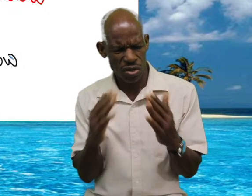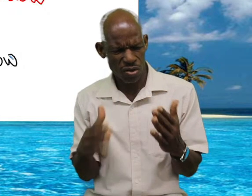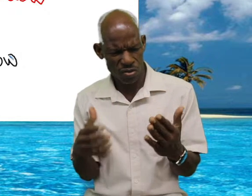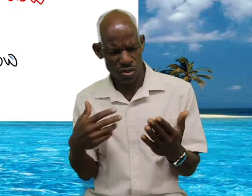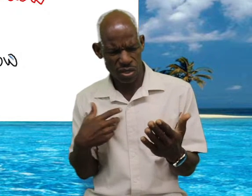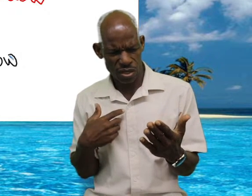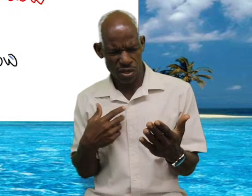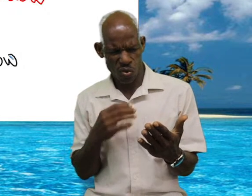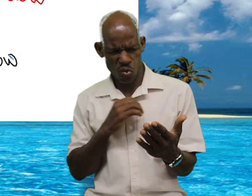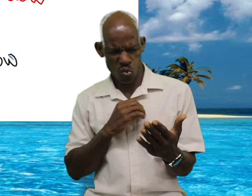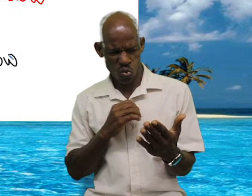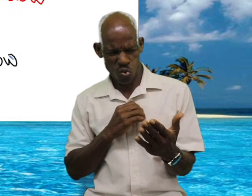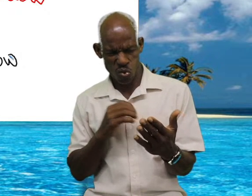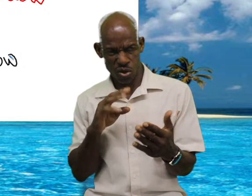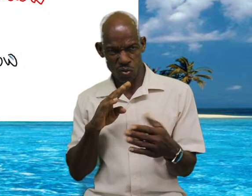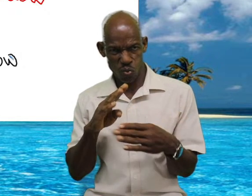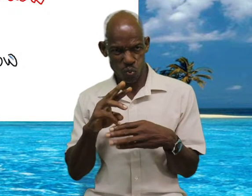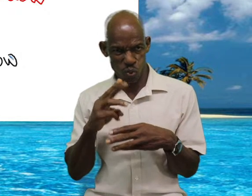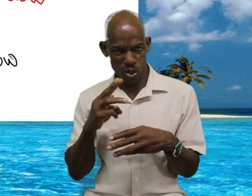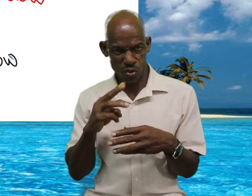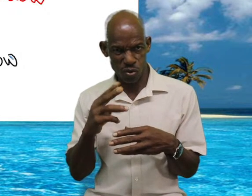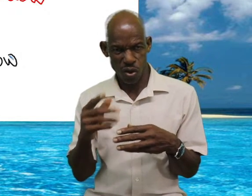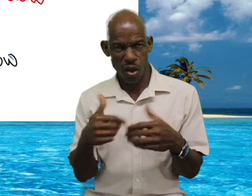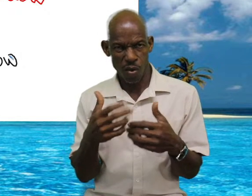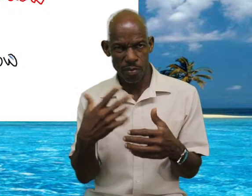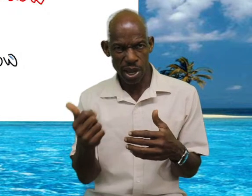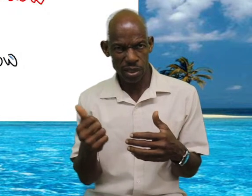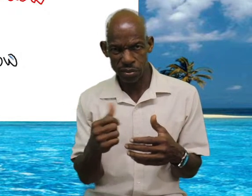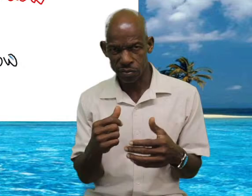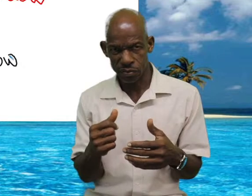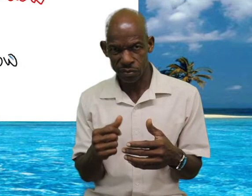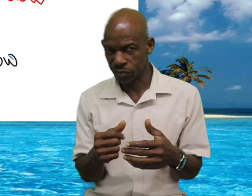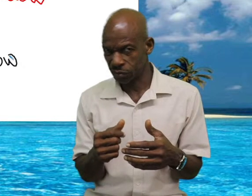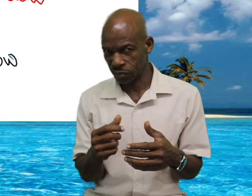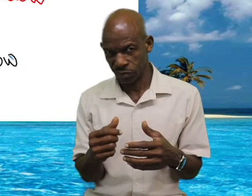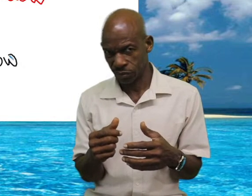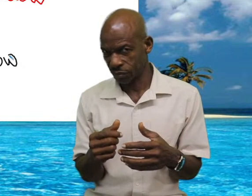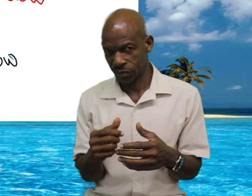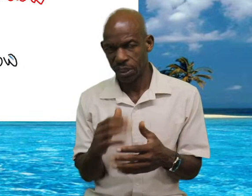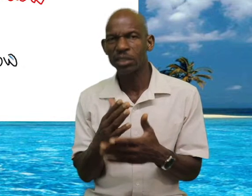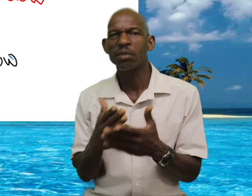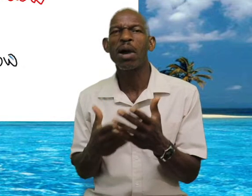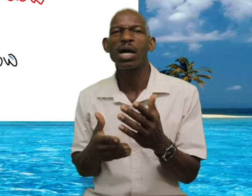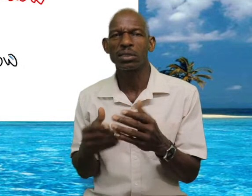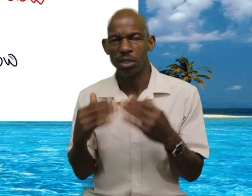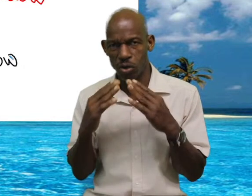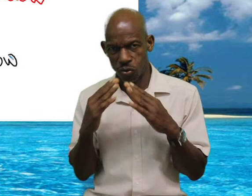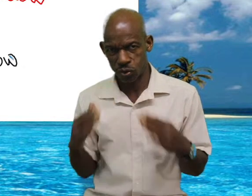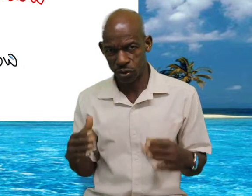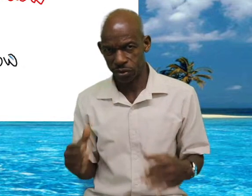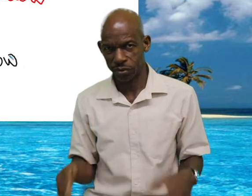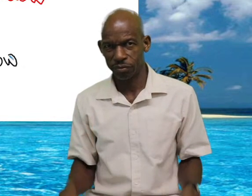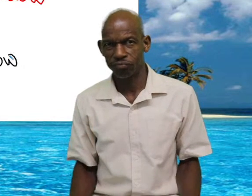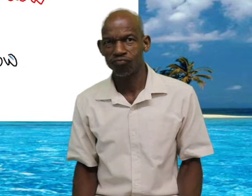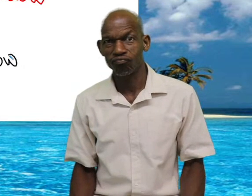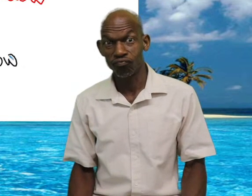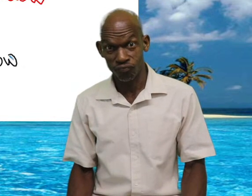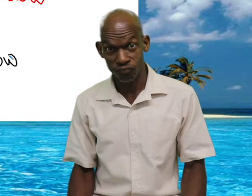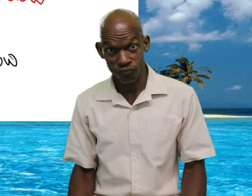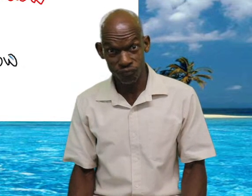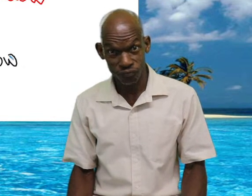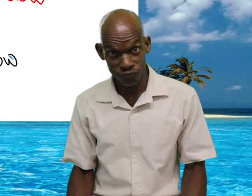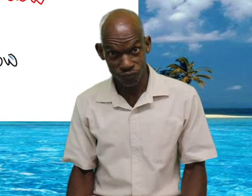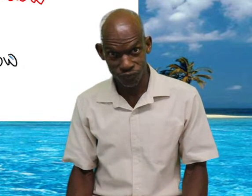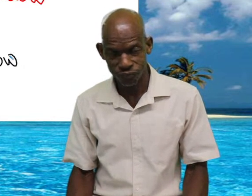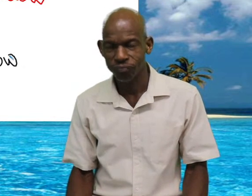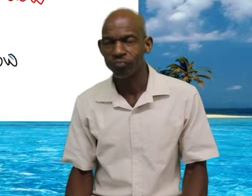house own this window, and I'm looking at ownership, but it's the meaning of ownership there is based on the part of the house. It's part of the house,